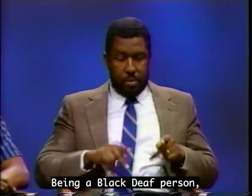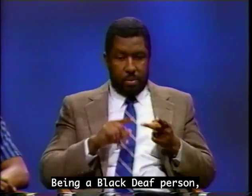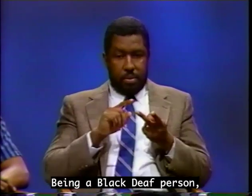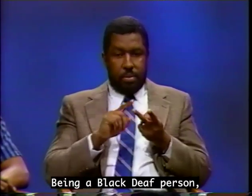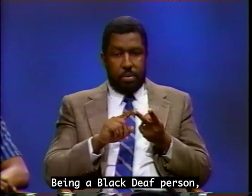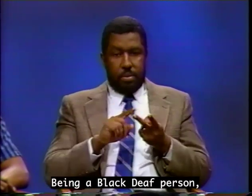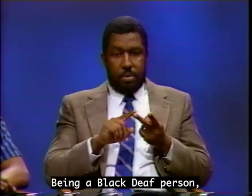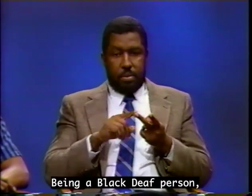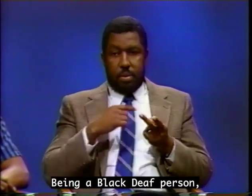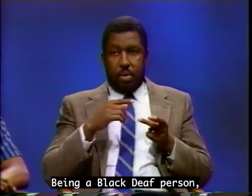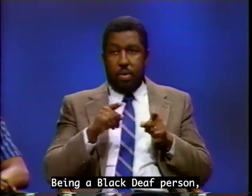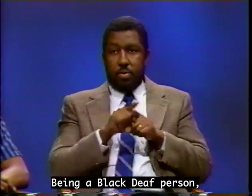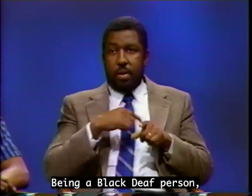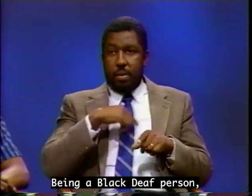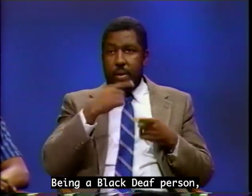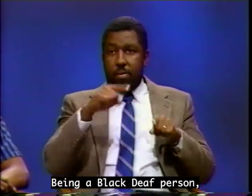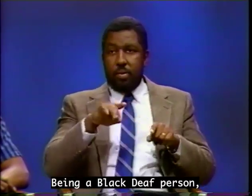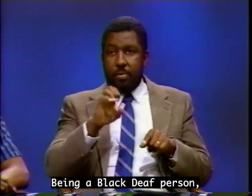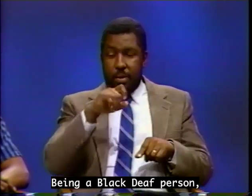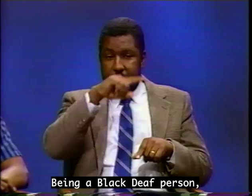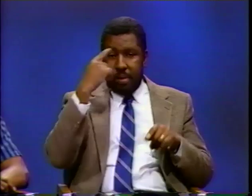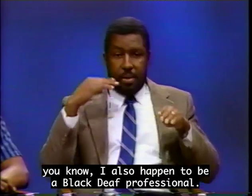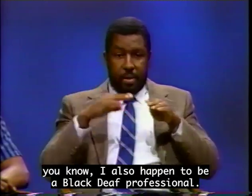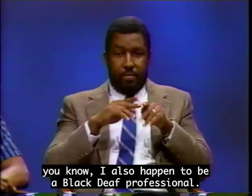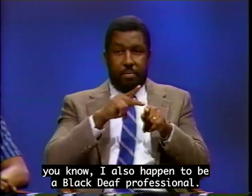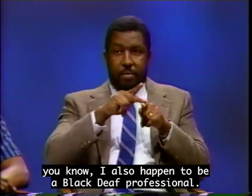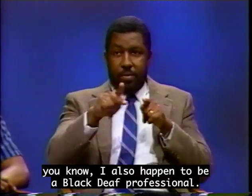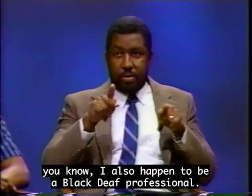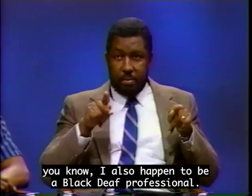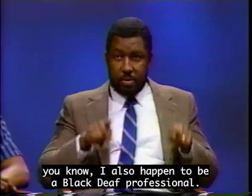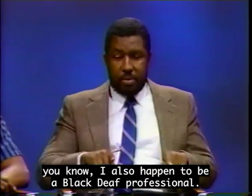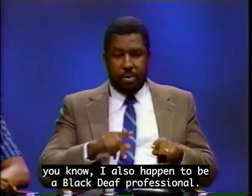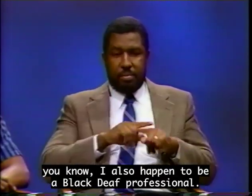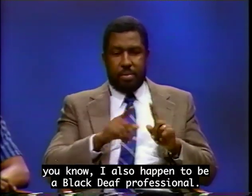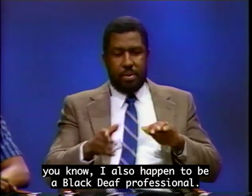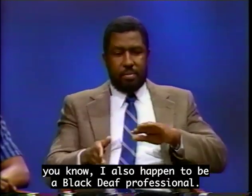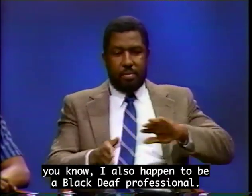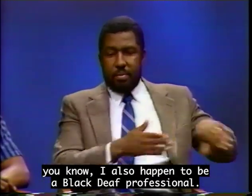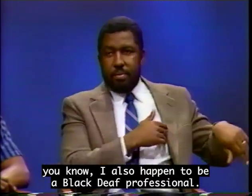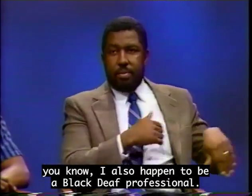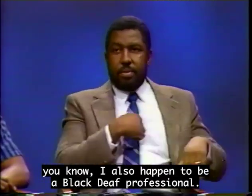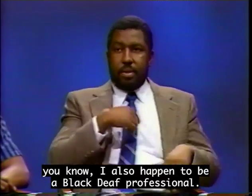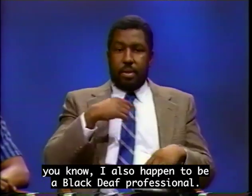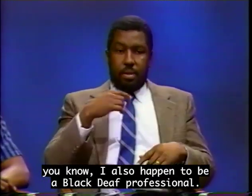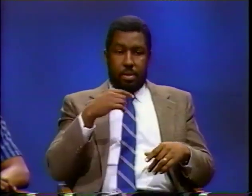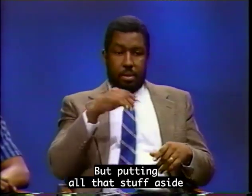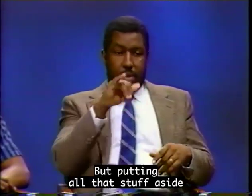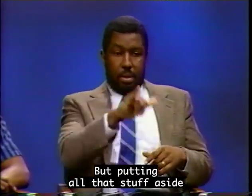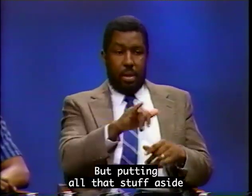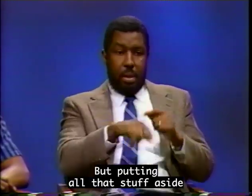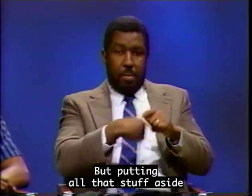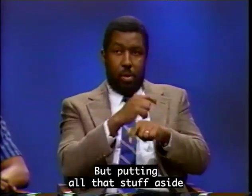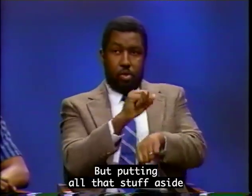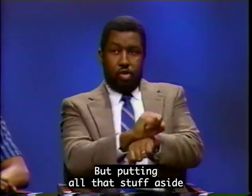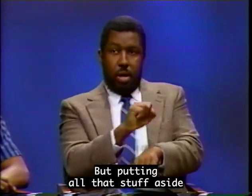Being a black deaf person, you know, I also happen to be a black deaf professional. But putting all that stuff